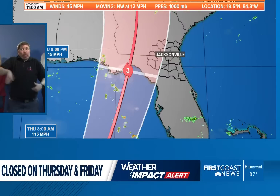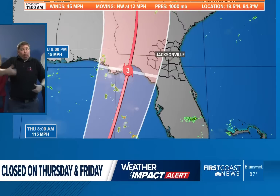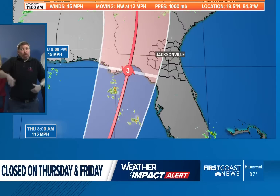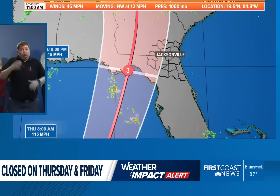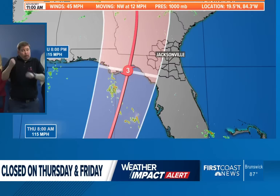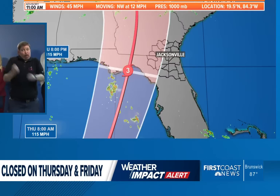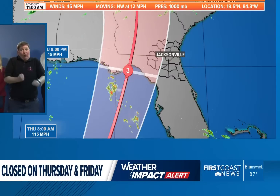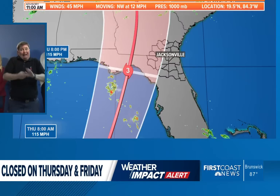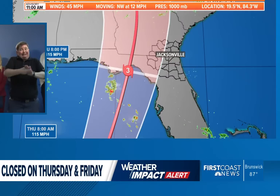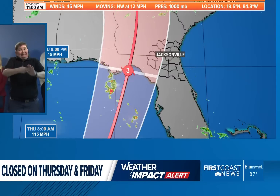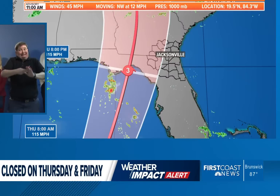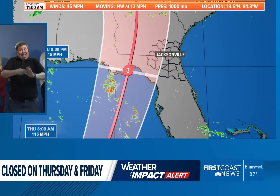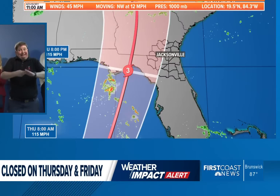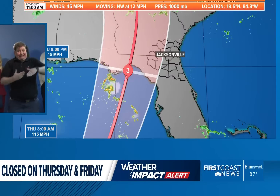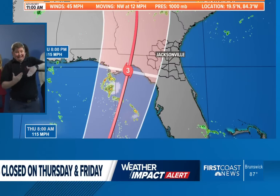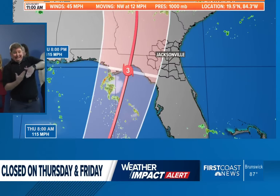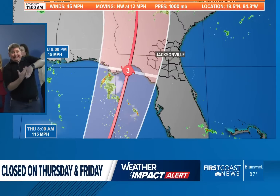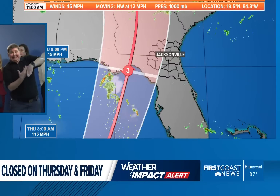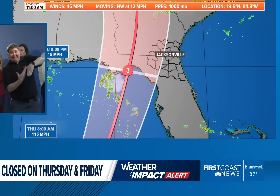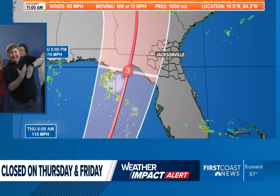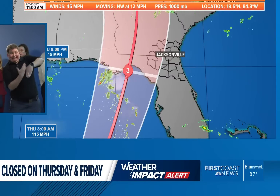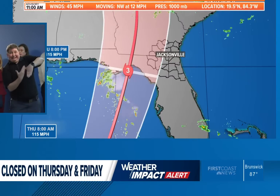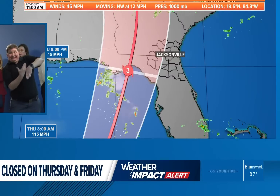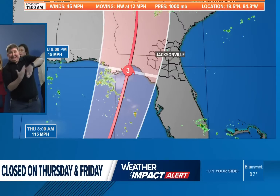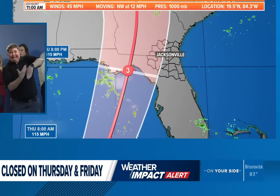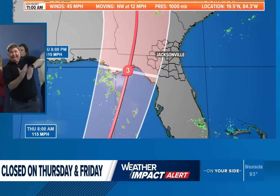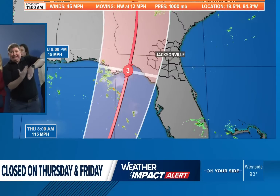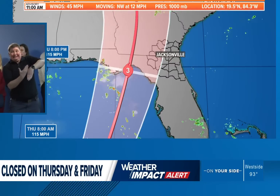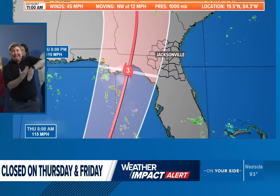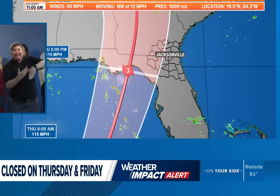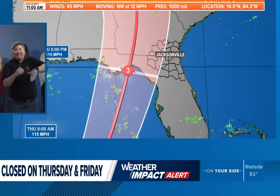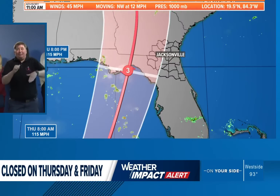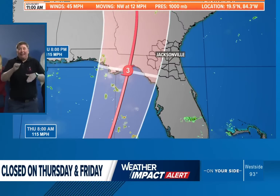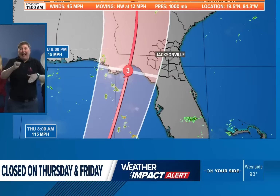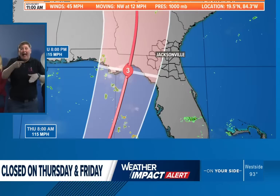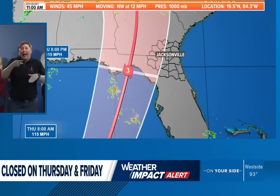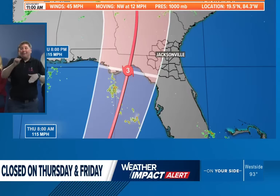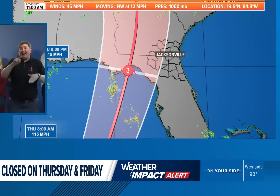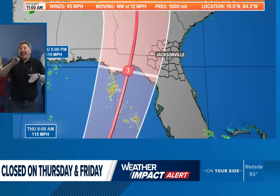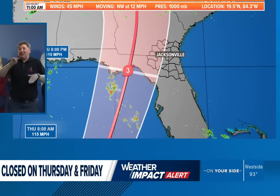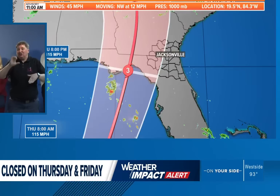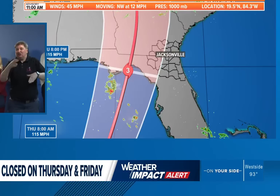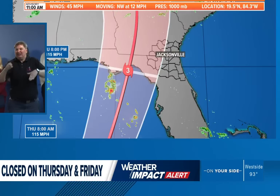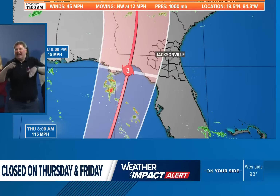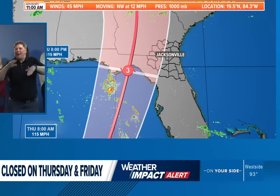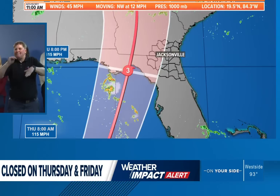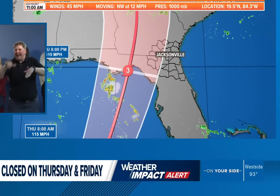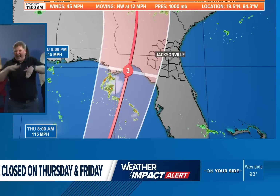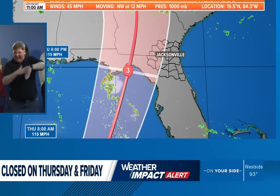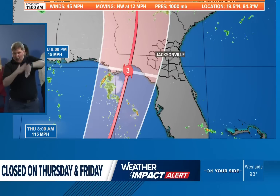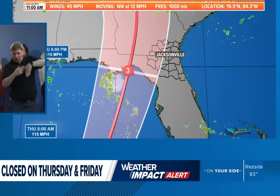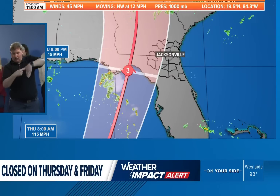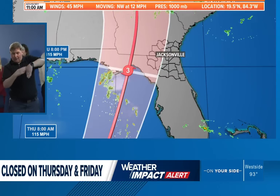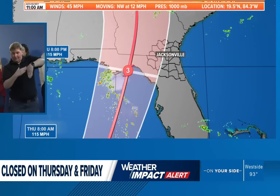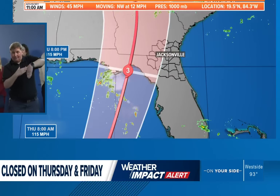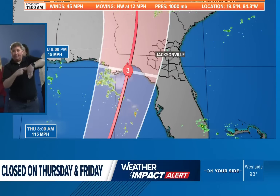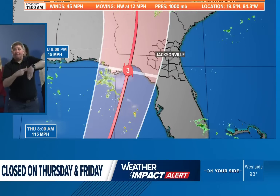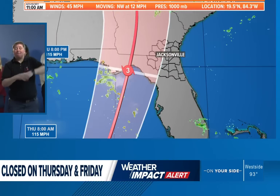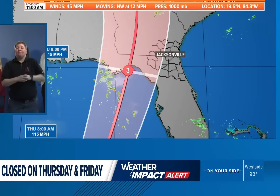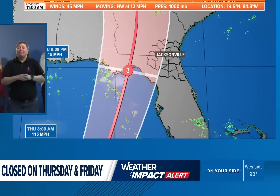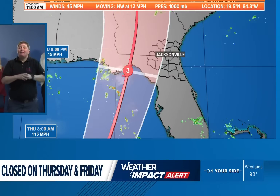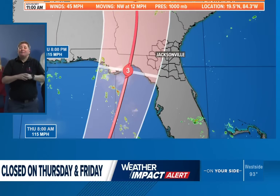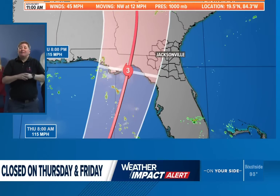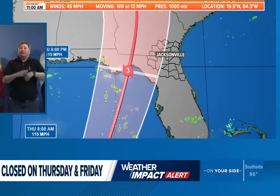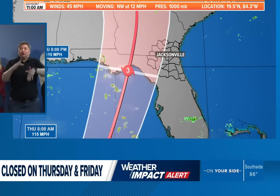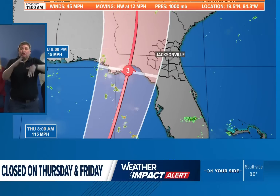the Big Bend of Florida, Florida Big Bend area, Appalachia Bay. Landfall is expected sometime Thursday afternoon into